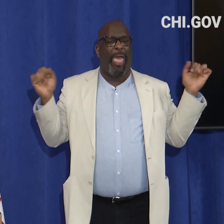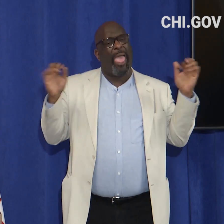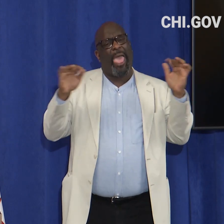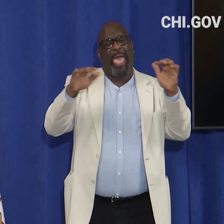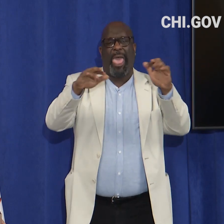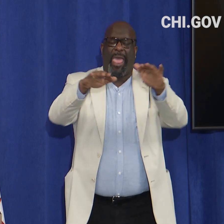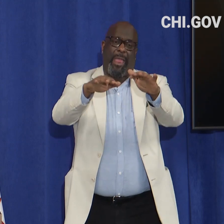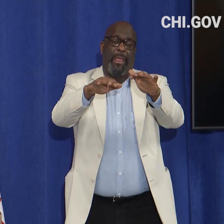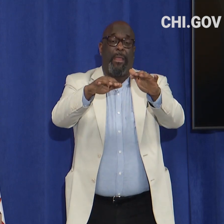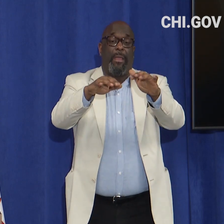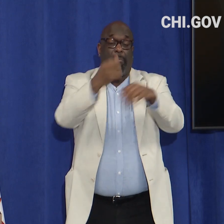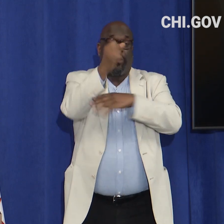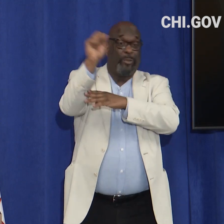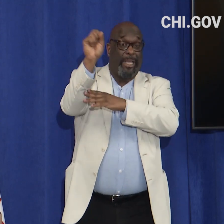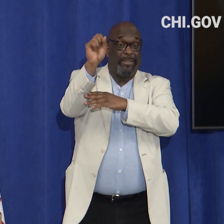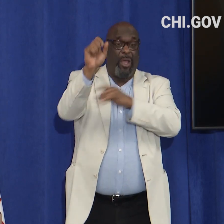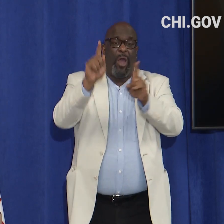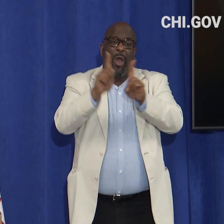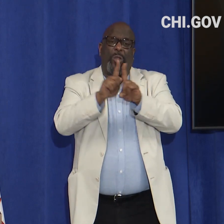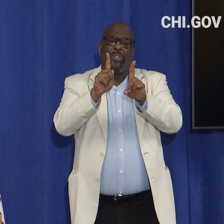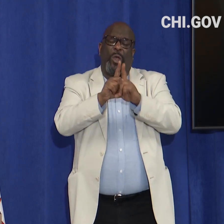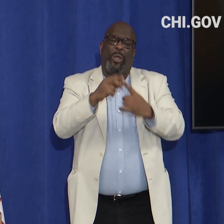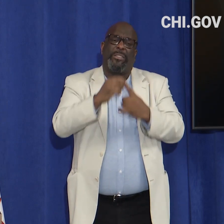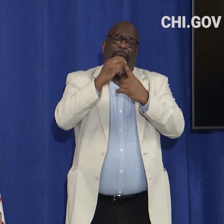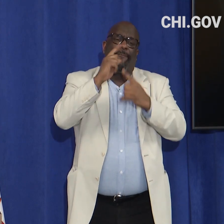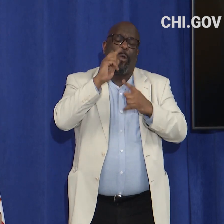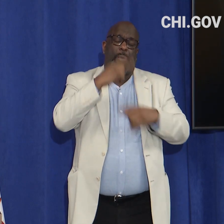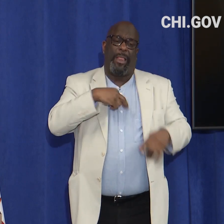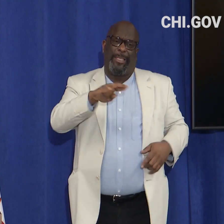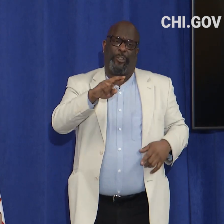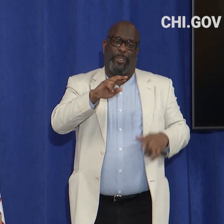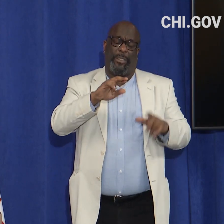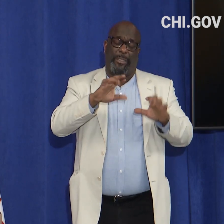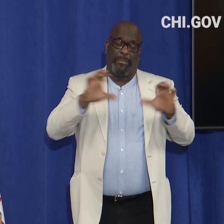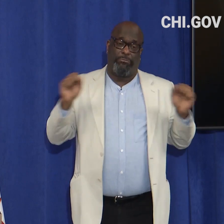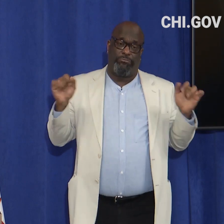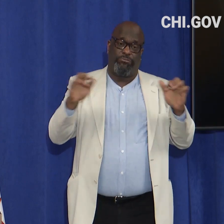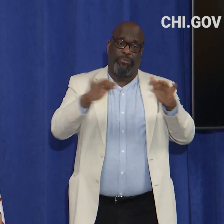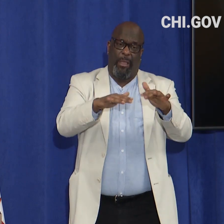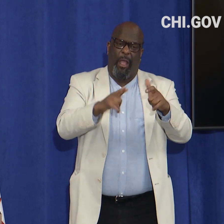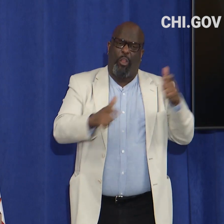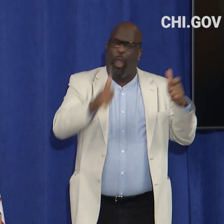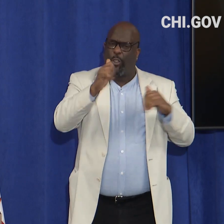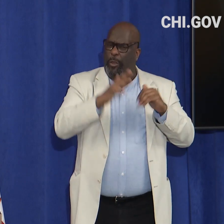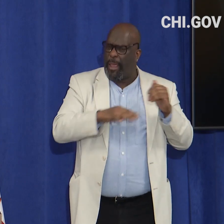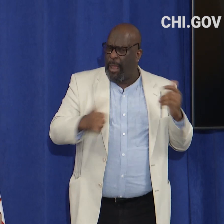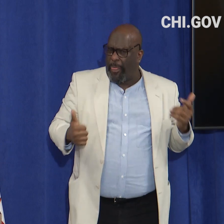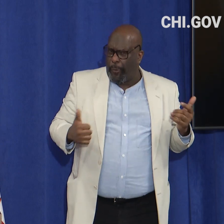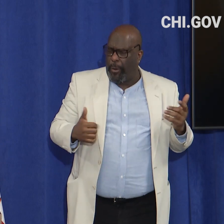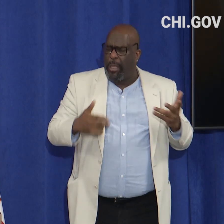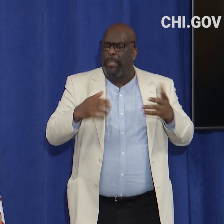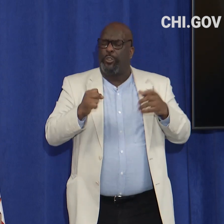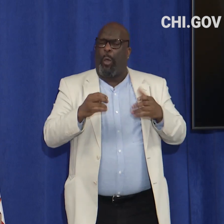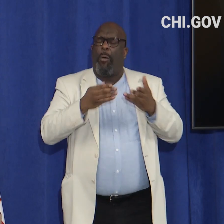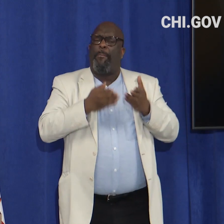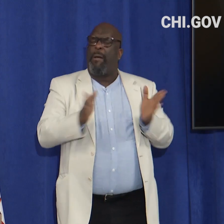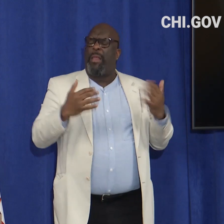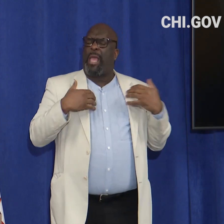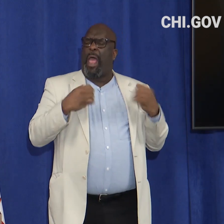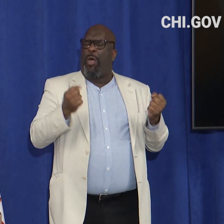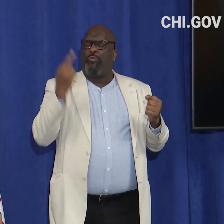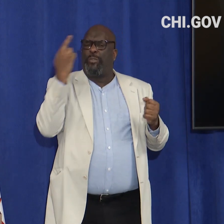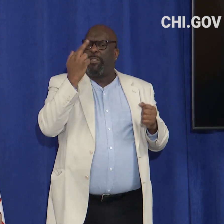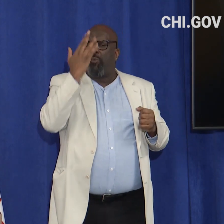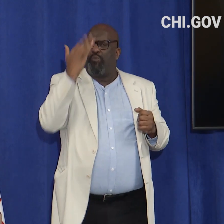It's also made an exception for religious gatherings to be larger than any other gathering. What is the legal or public health justification